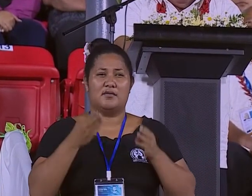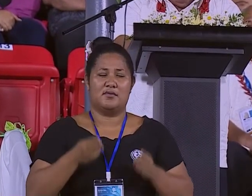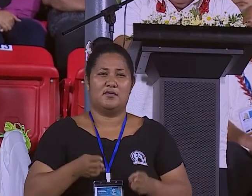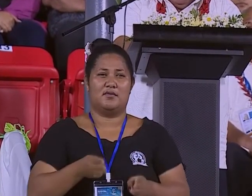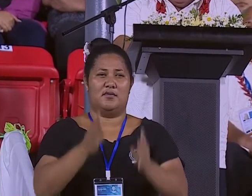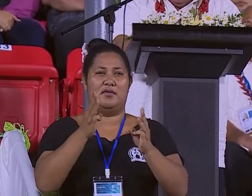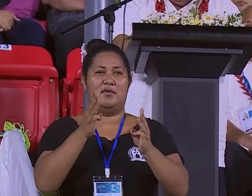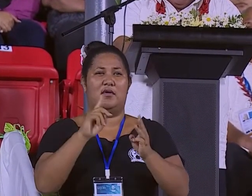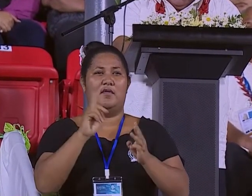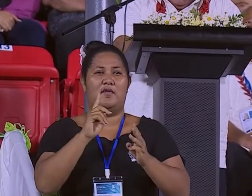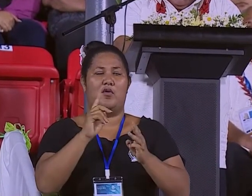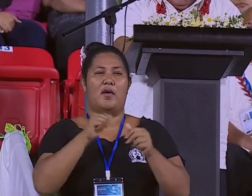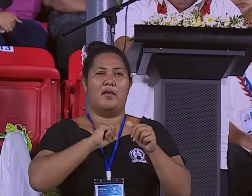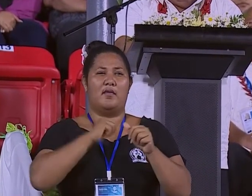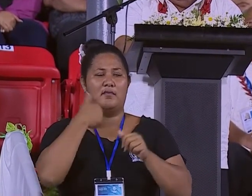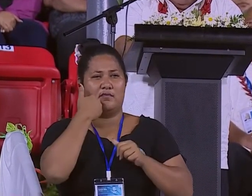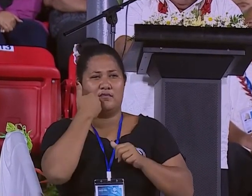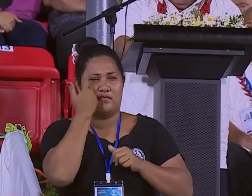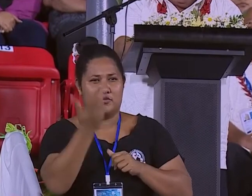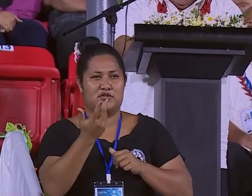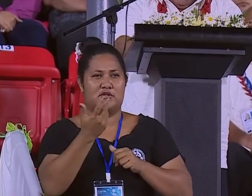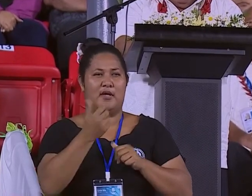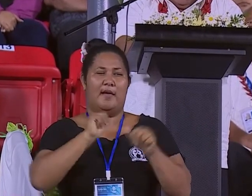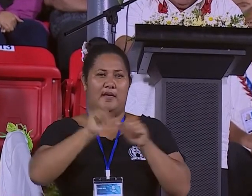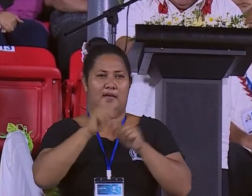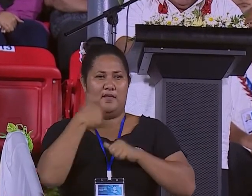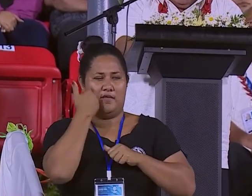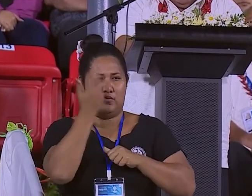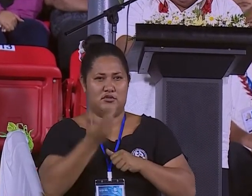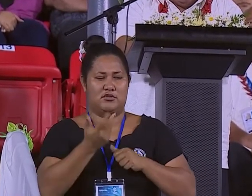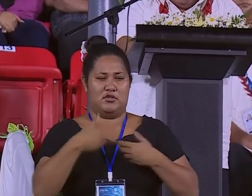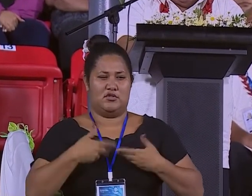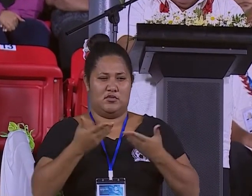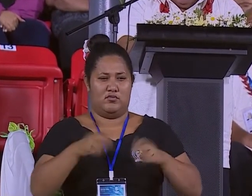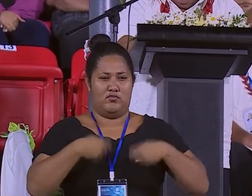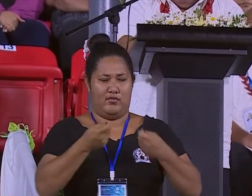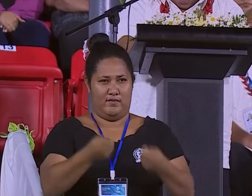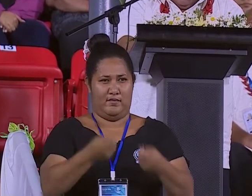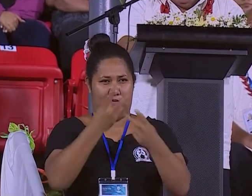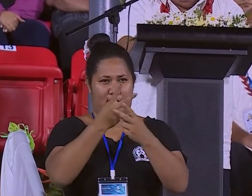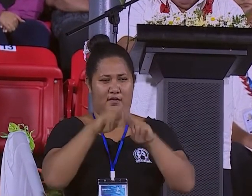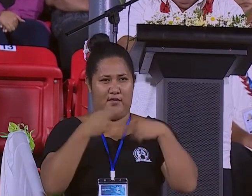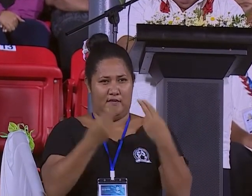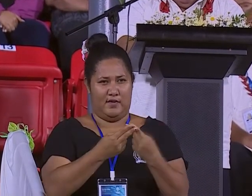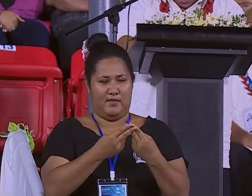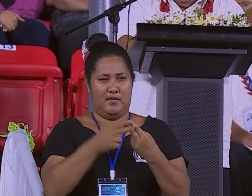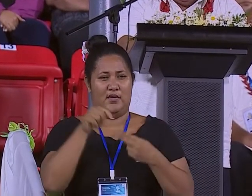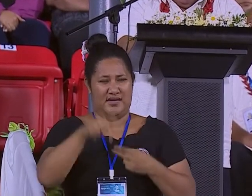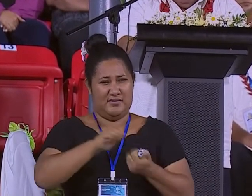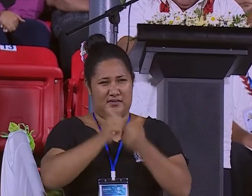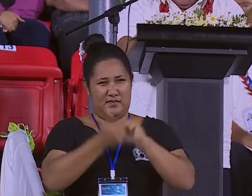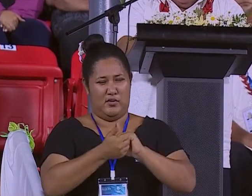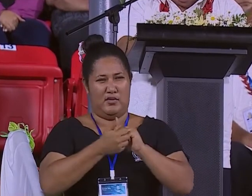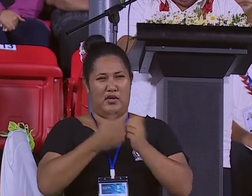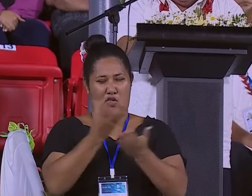manuia e tausi ai ainga. O se ngā luenga e tele se le ni emba wai, wa leo